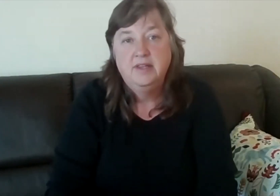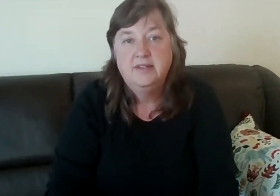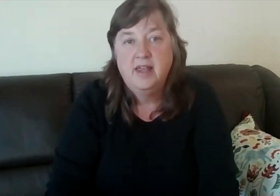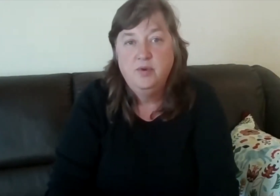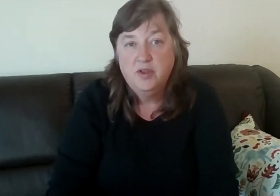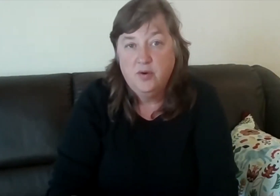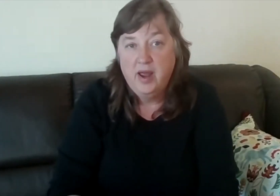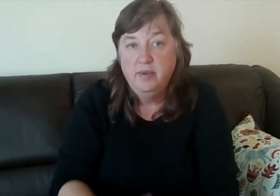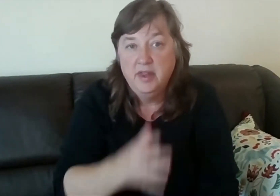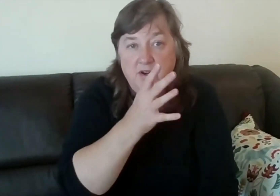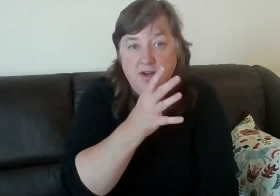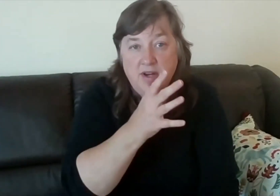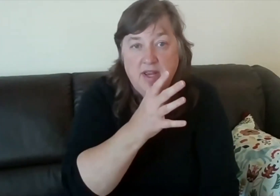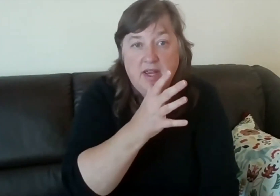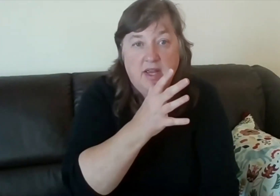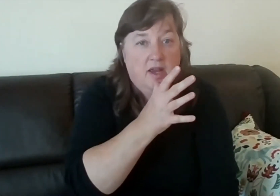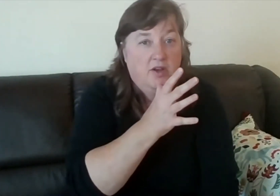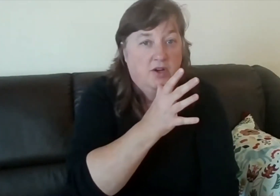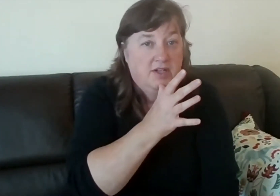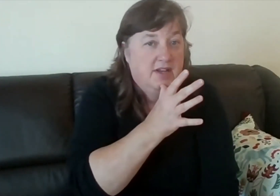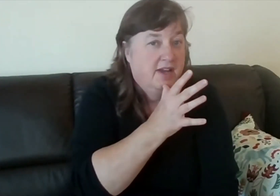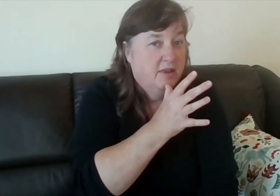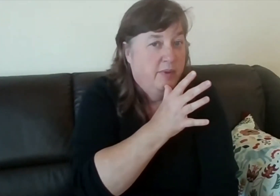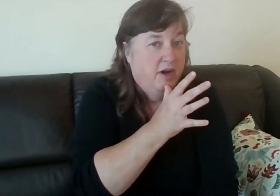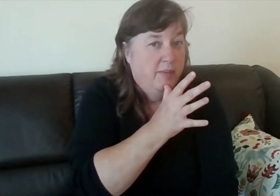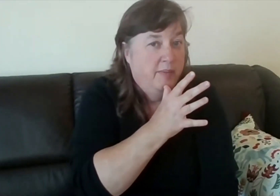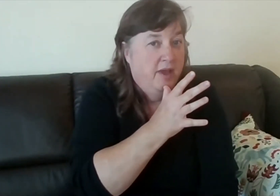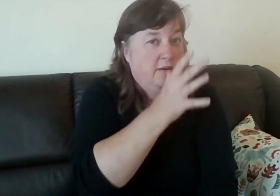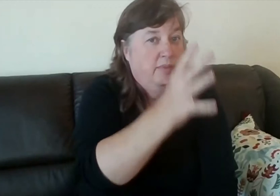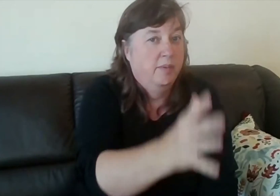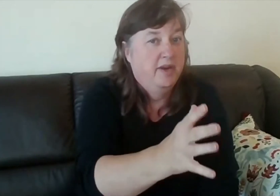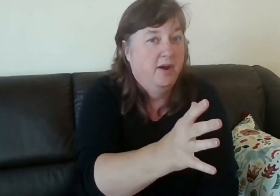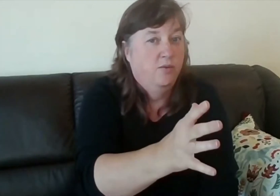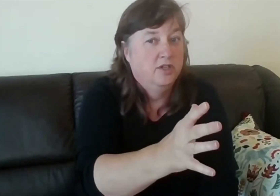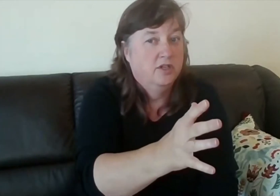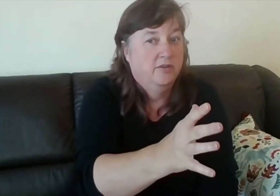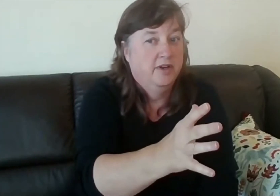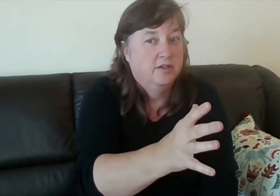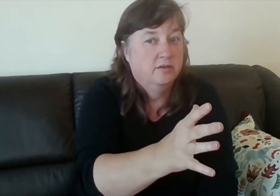Same with grandmother. You're going to take the mom and bump it out one generation.